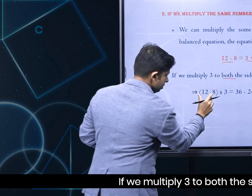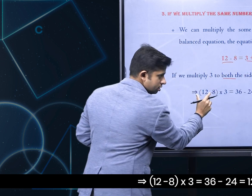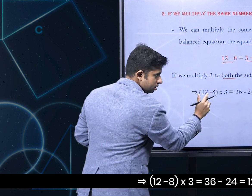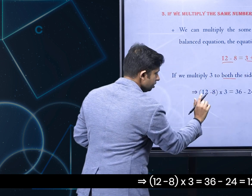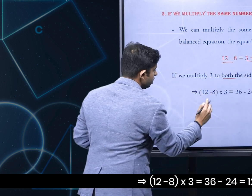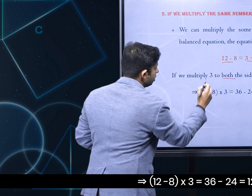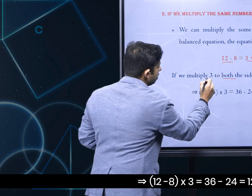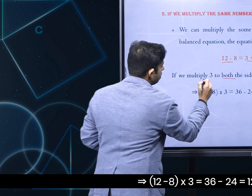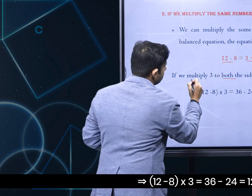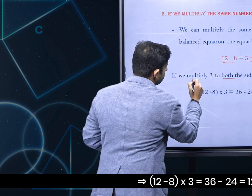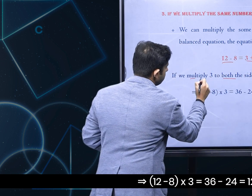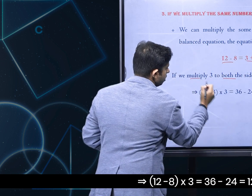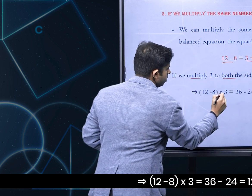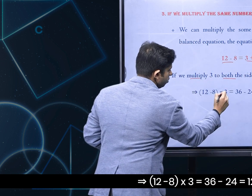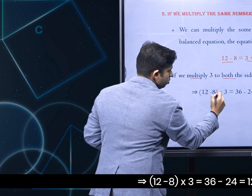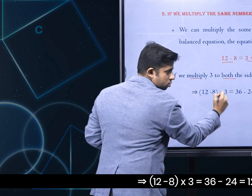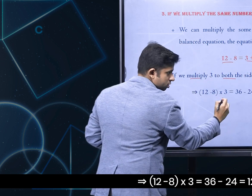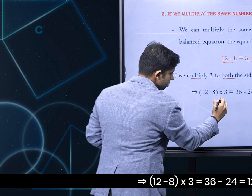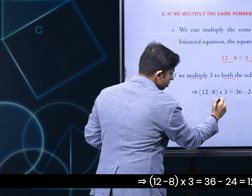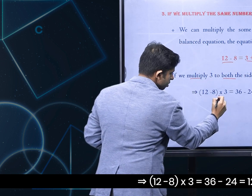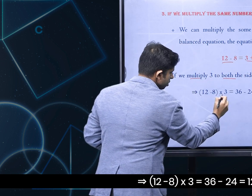(12 minus 8 into 3)